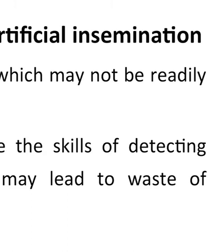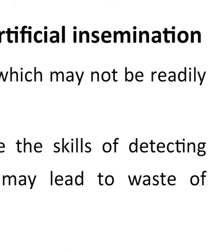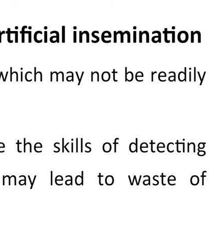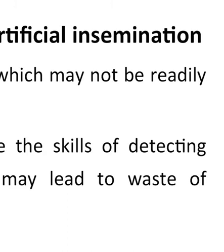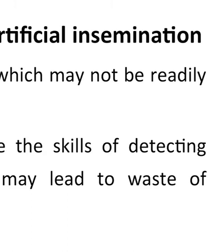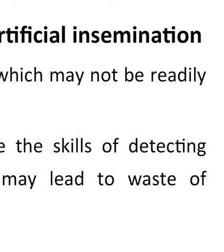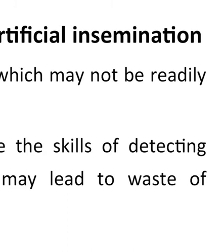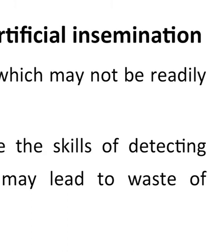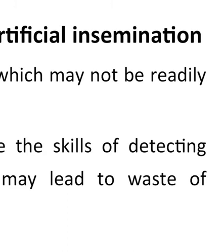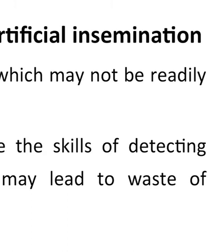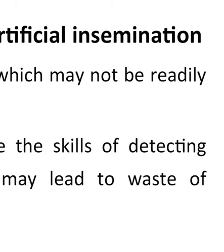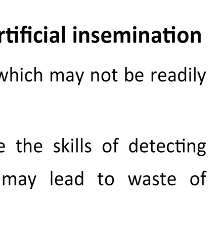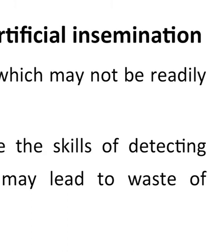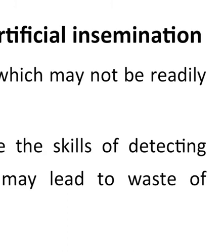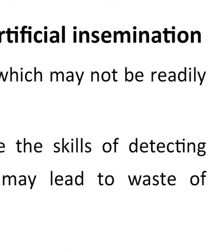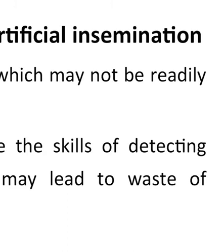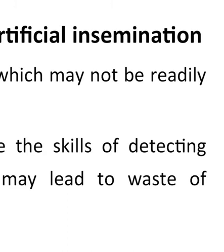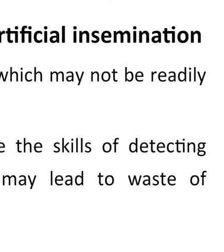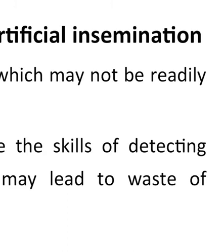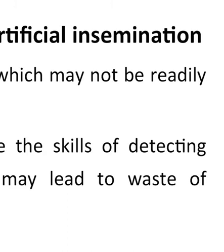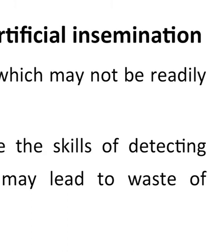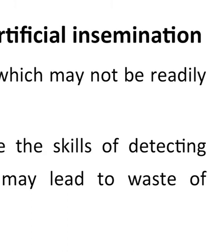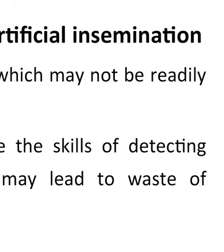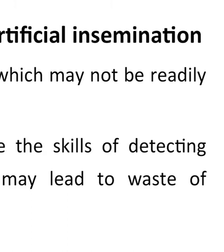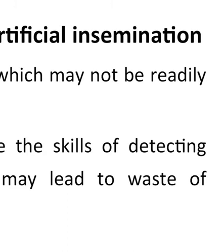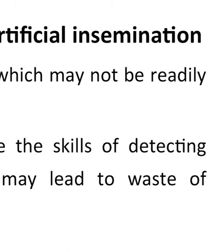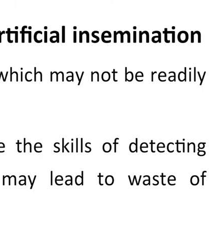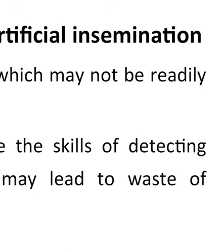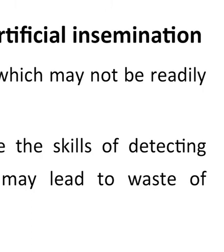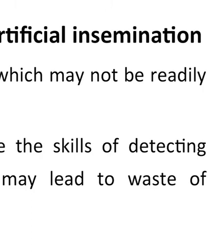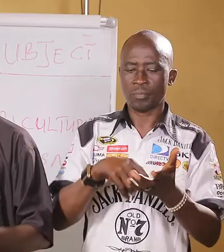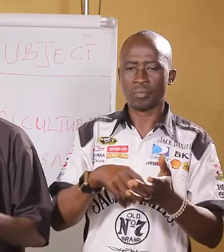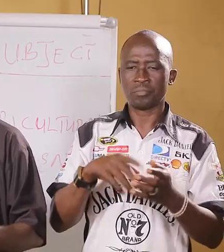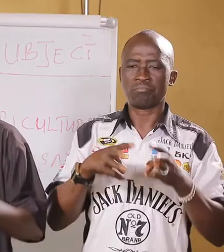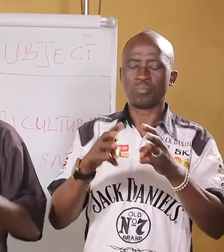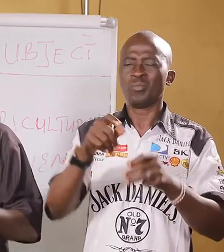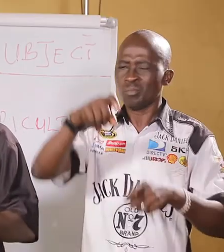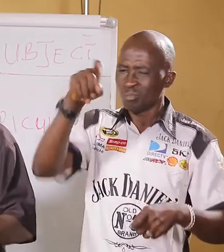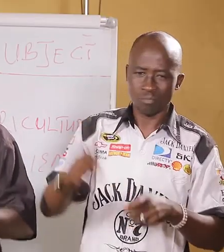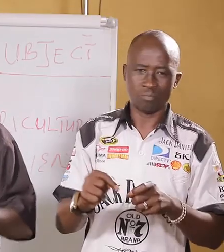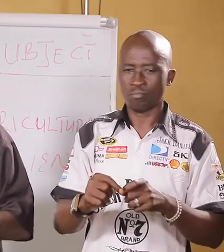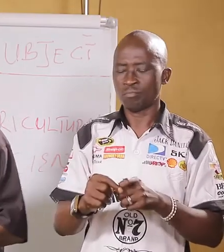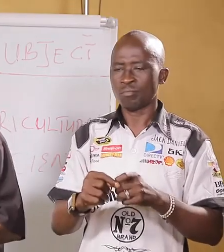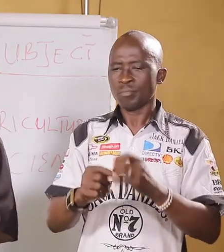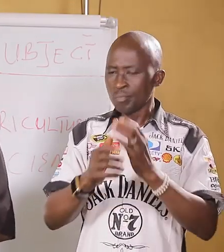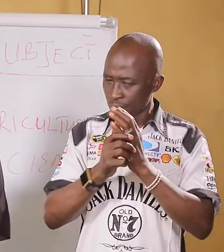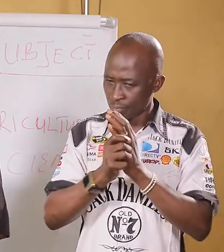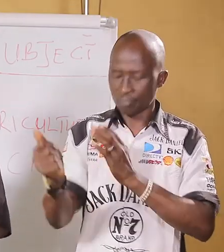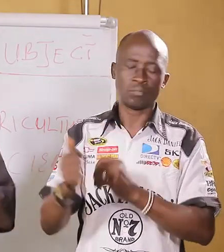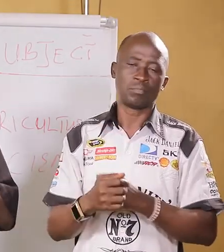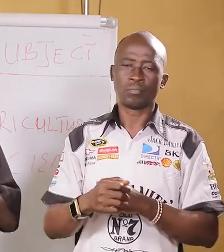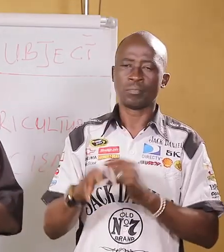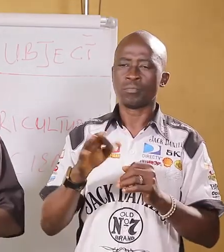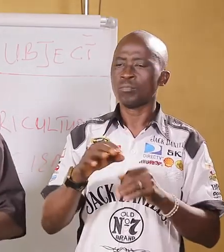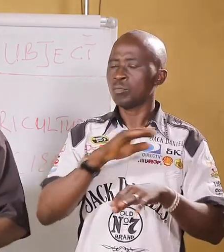be readily available. Before you are involved in artificial insemination, you must be properly trained. If